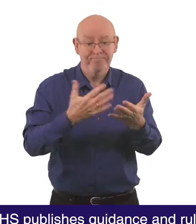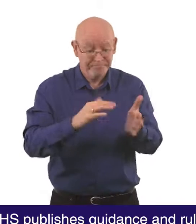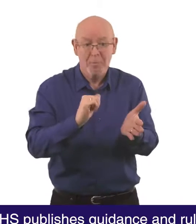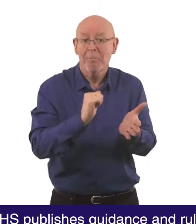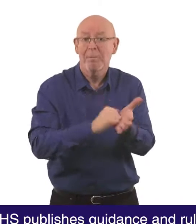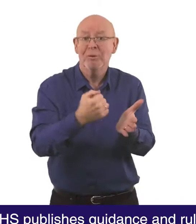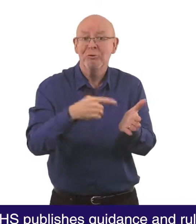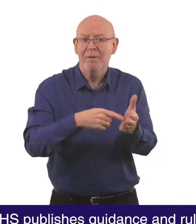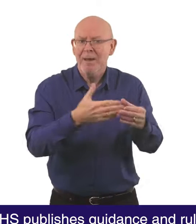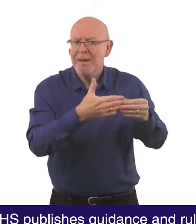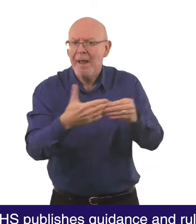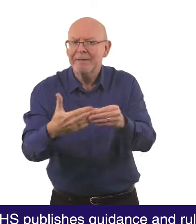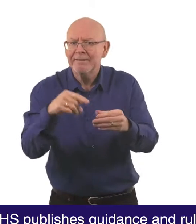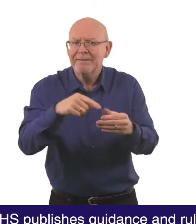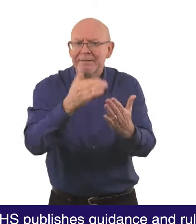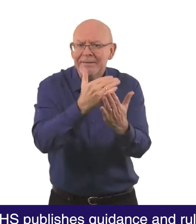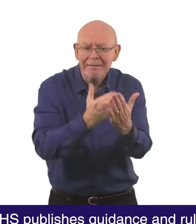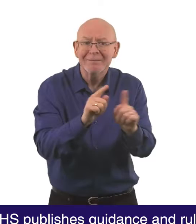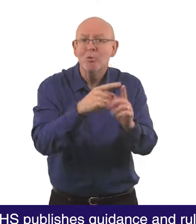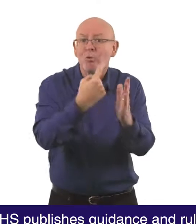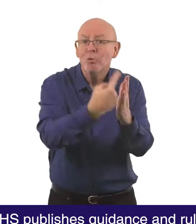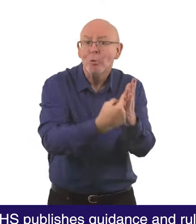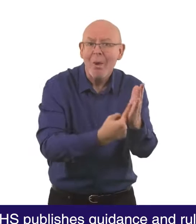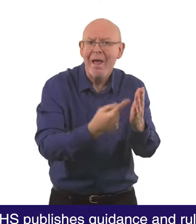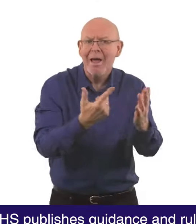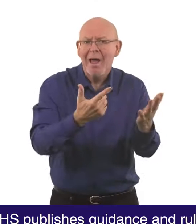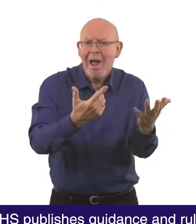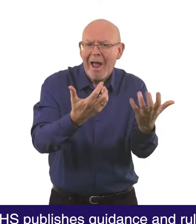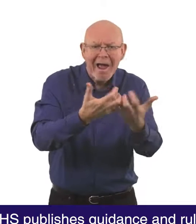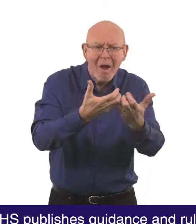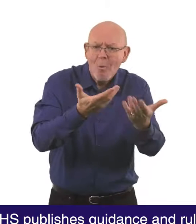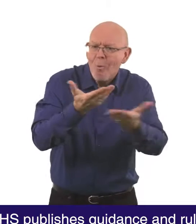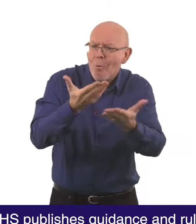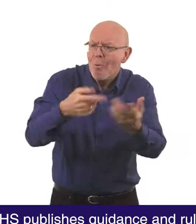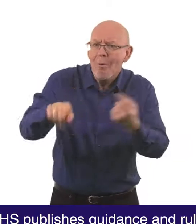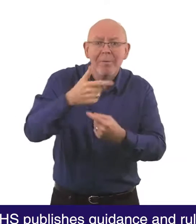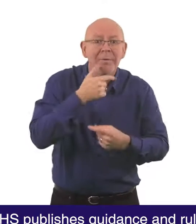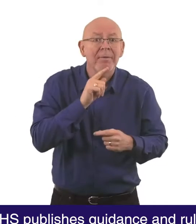The NHS publishes guidance and rules on how to consult people.